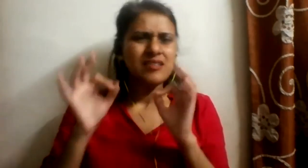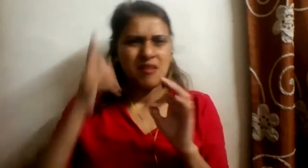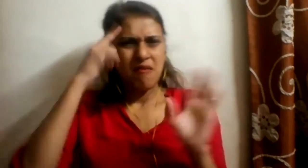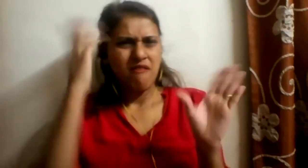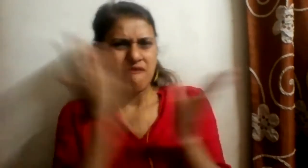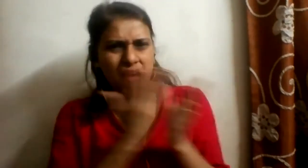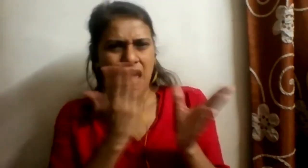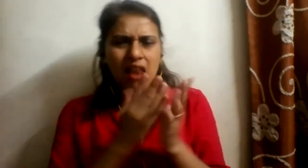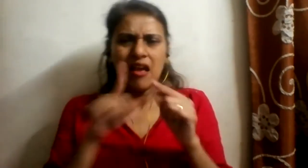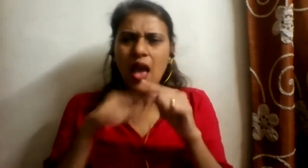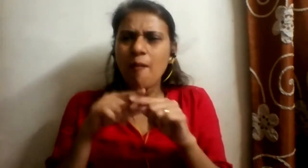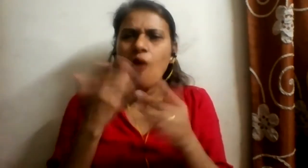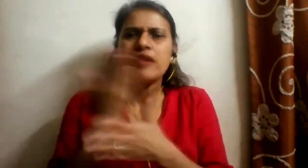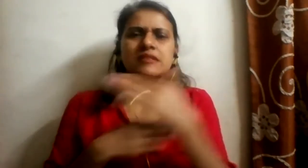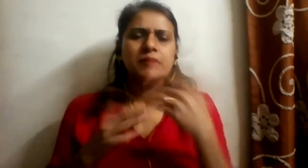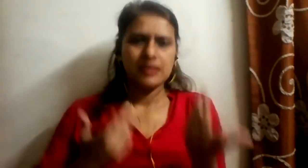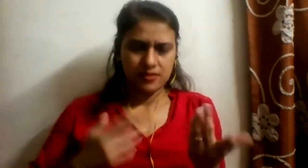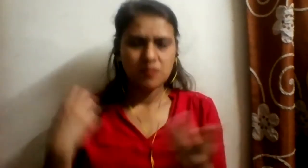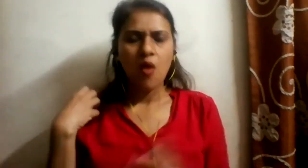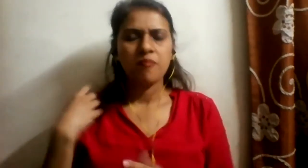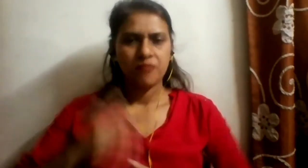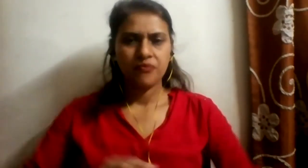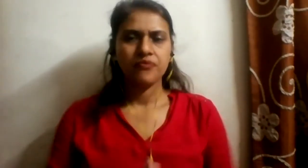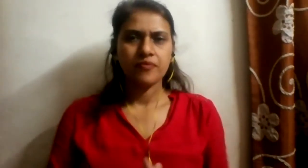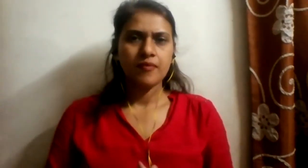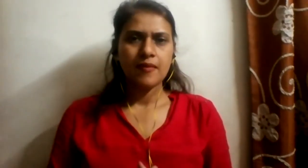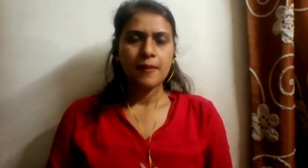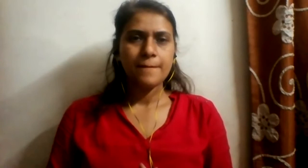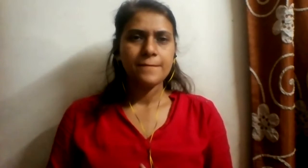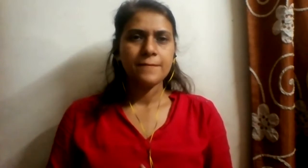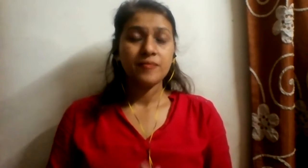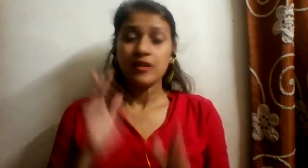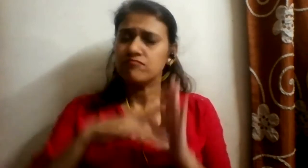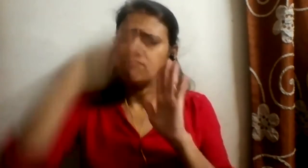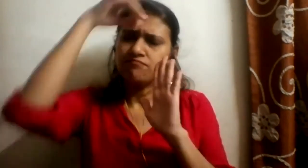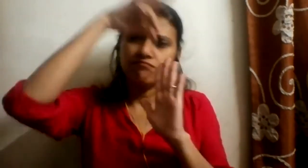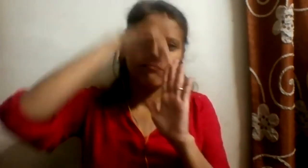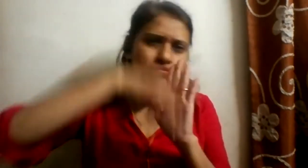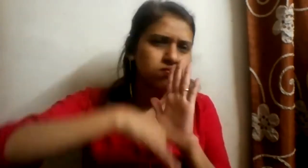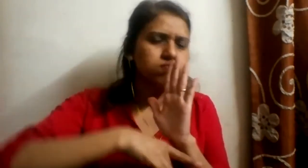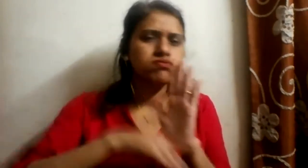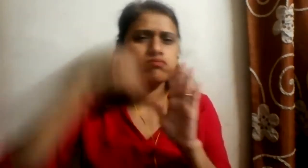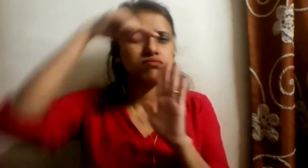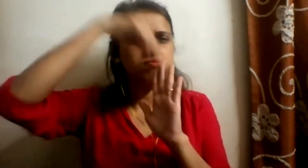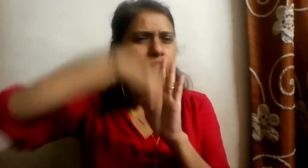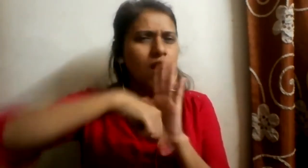disability. And this is so pervasive, it is so deep that we really need to address it by awareness,